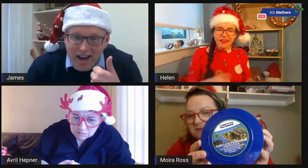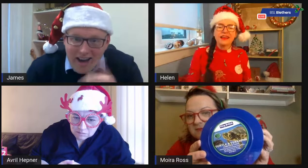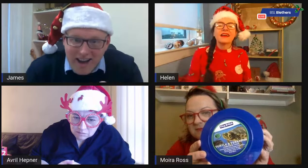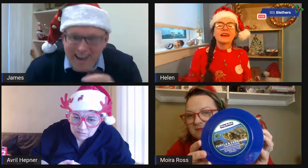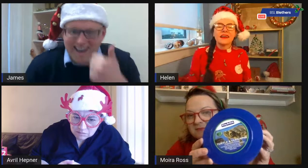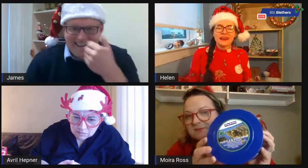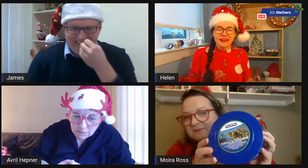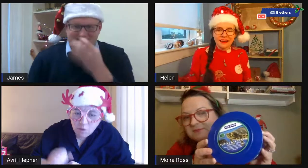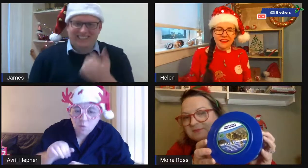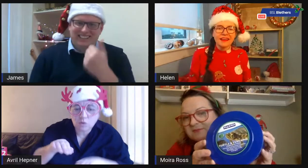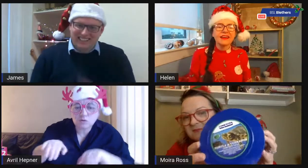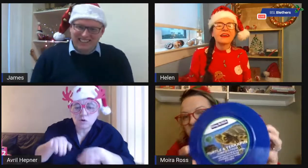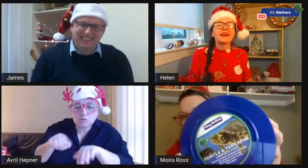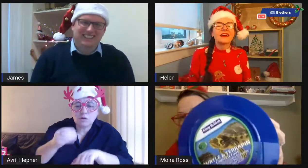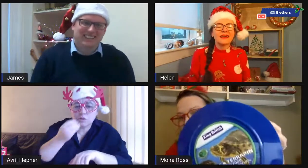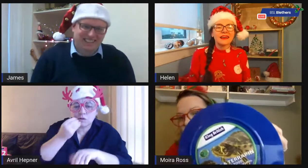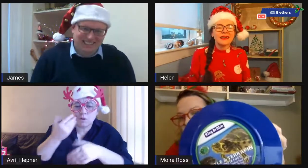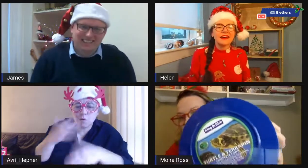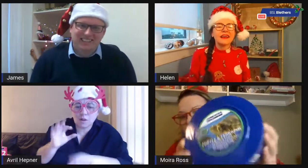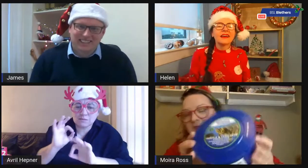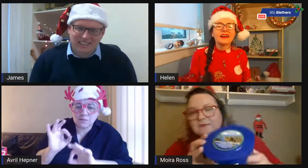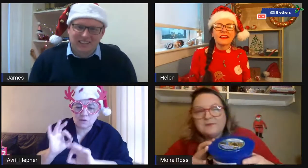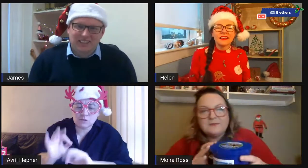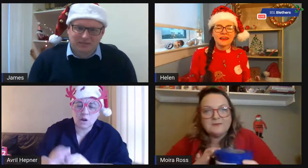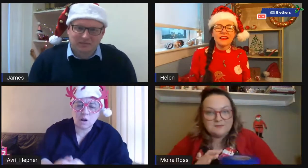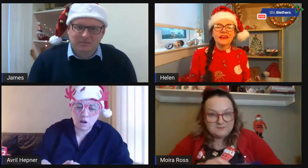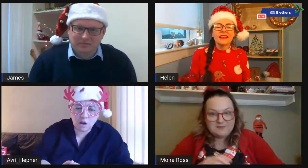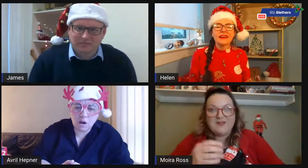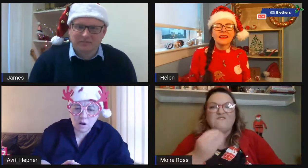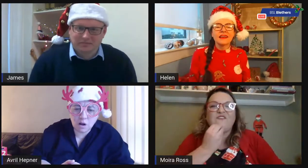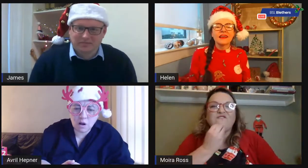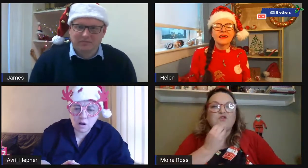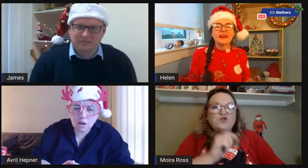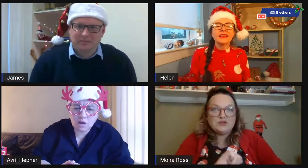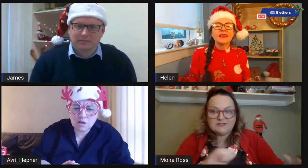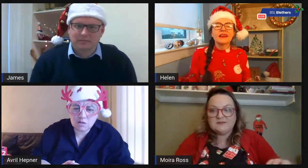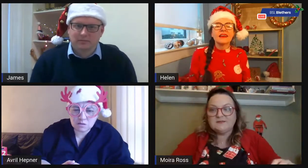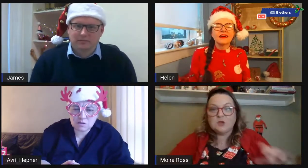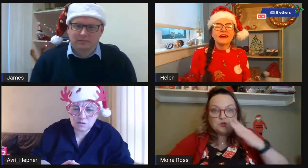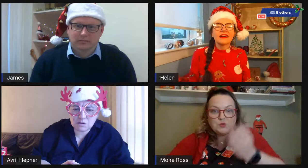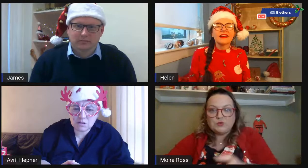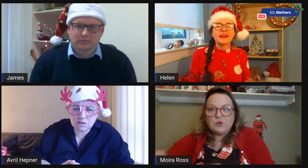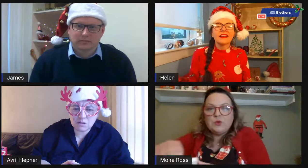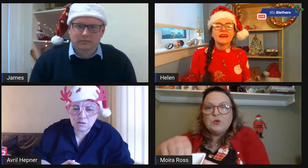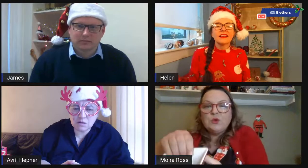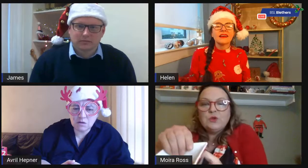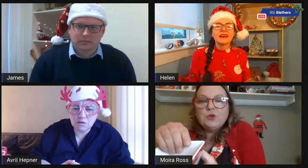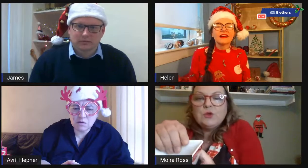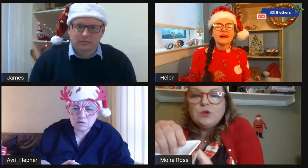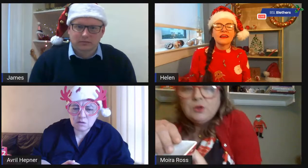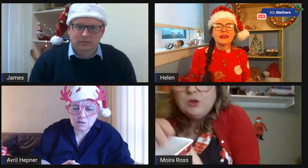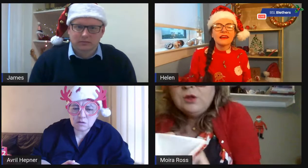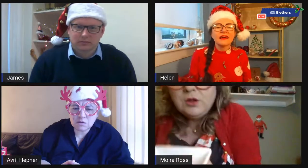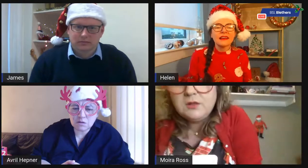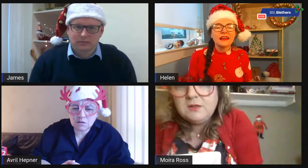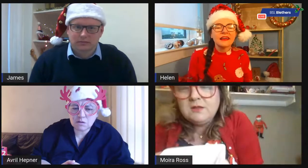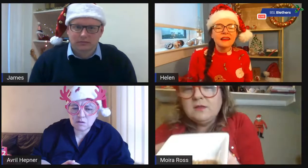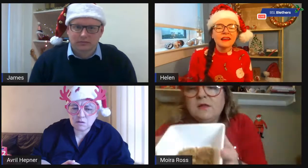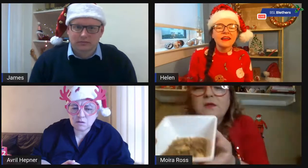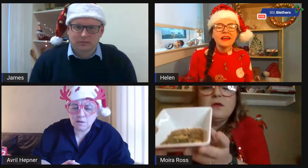Terrapin food! What a lovely idea. Oh, that's nice and special. So that's his food. And I'll show you what that looks